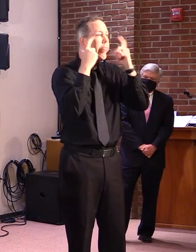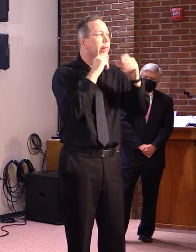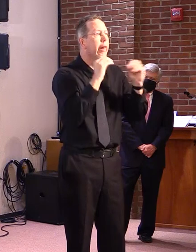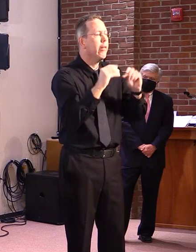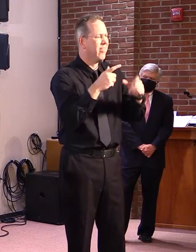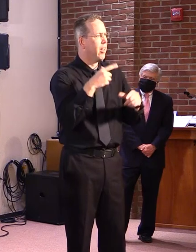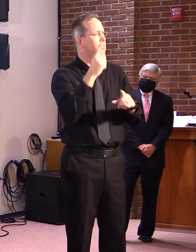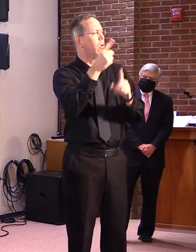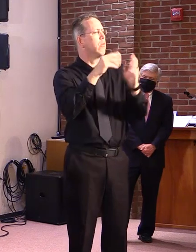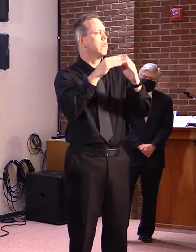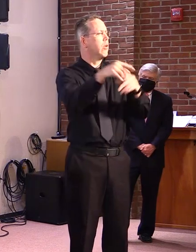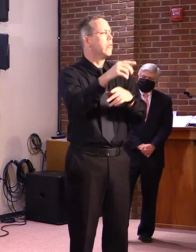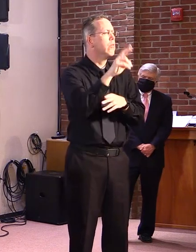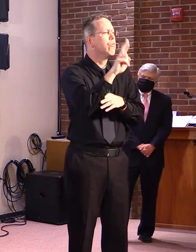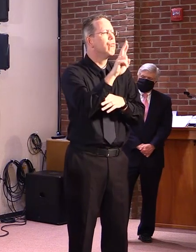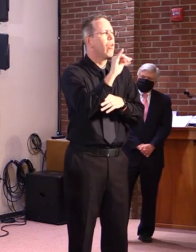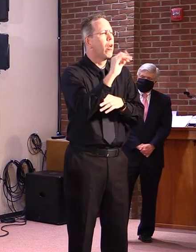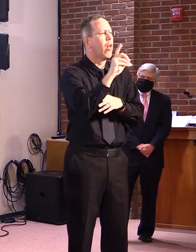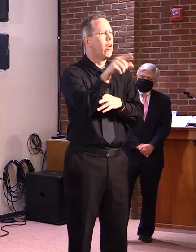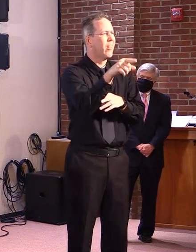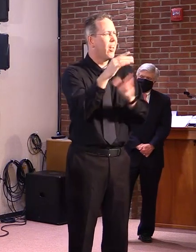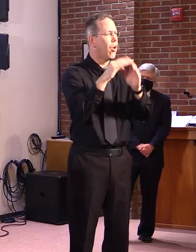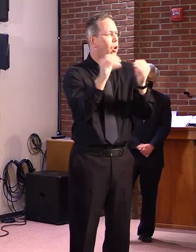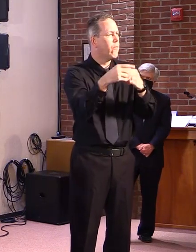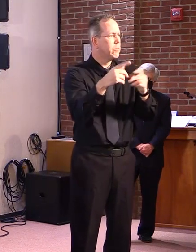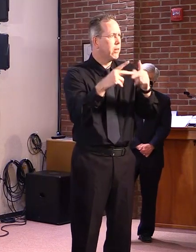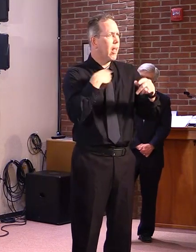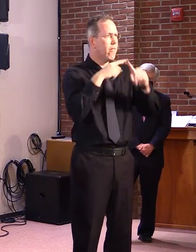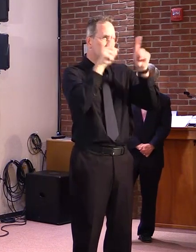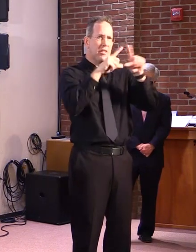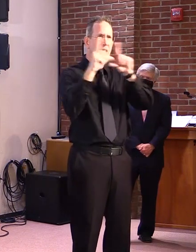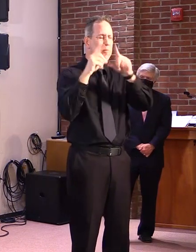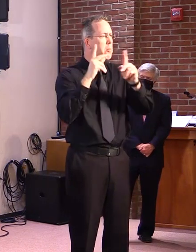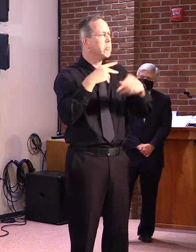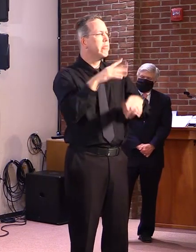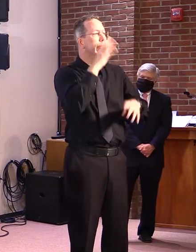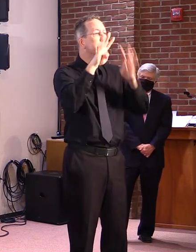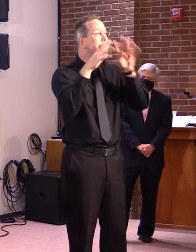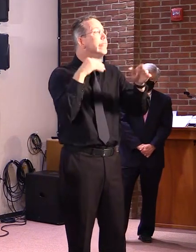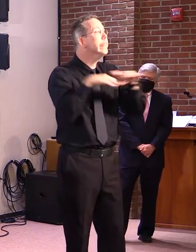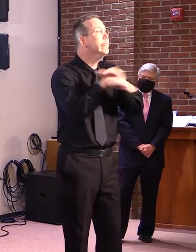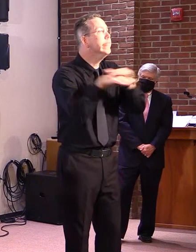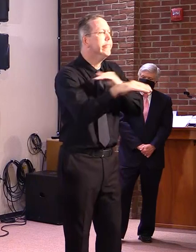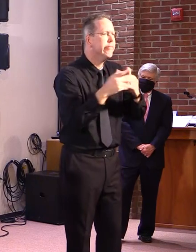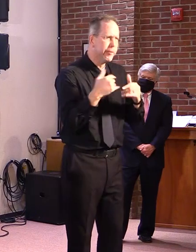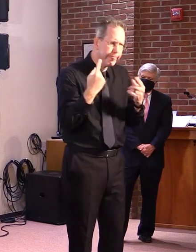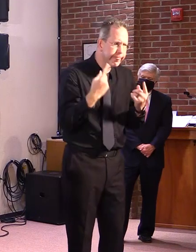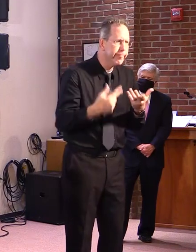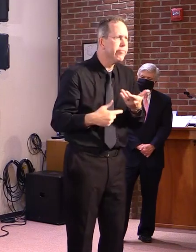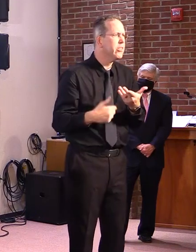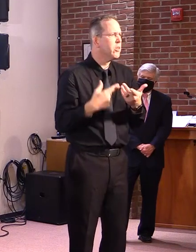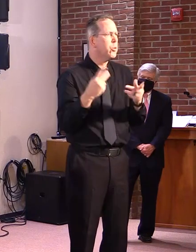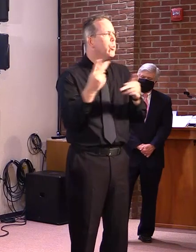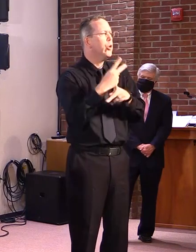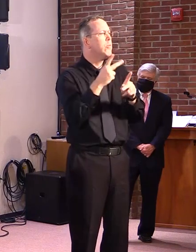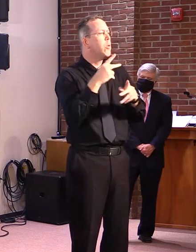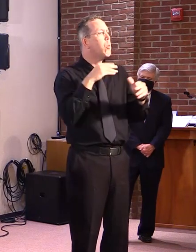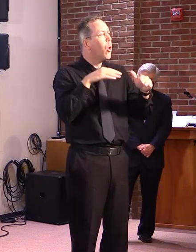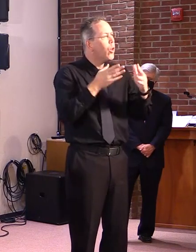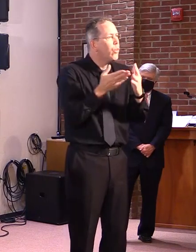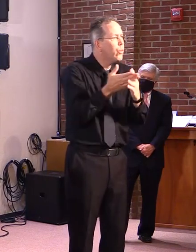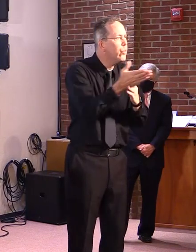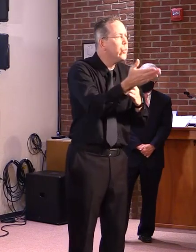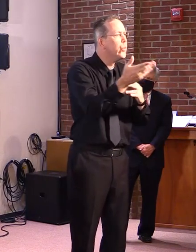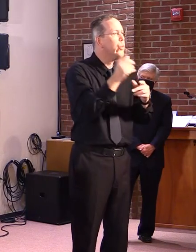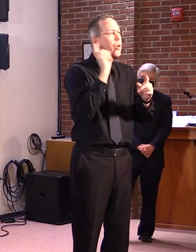wandering through the building. So disabilities and aging, Department of Children for Children and Families, the Health Department, Labor